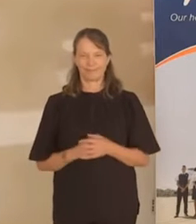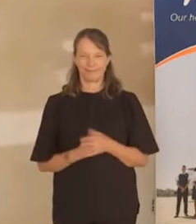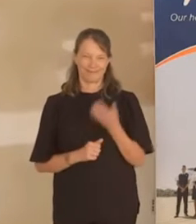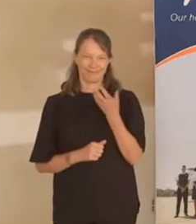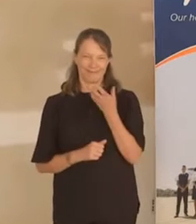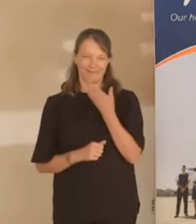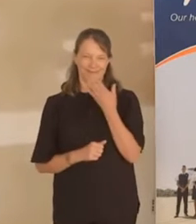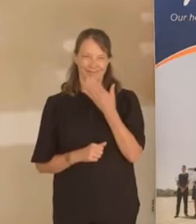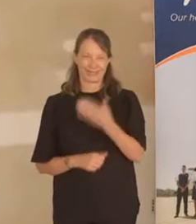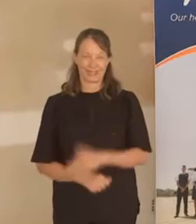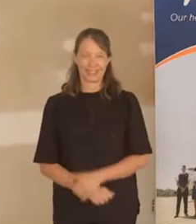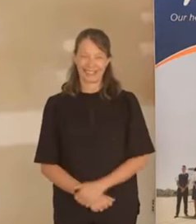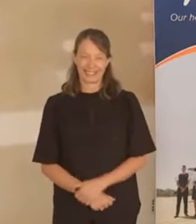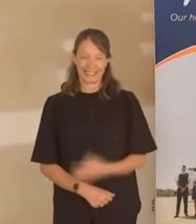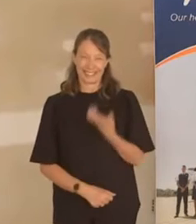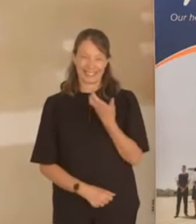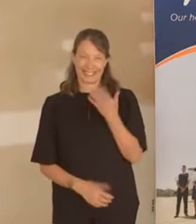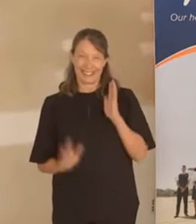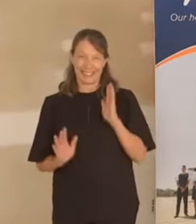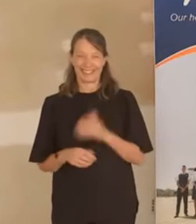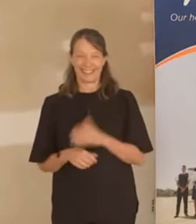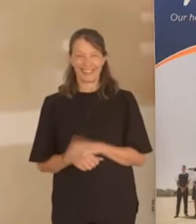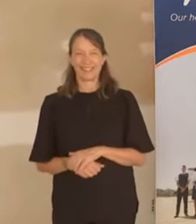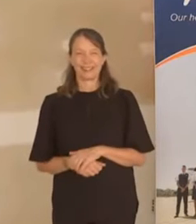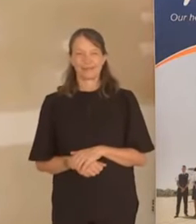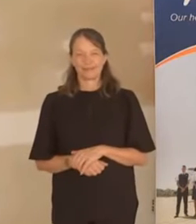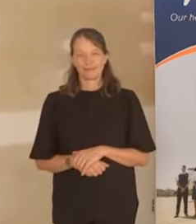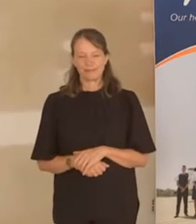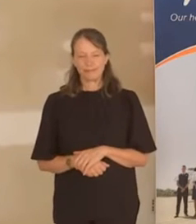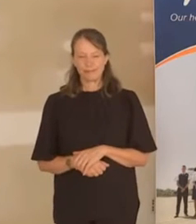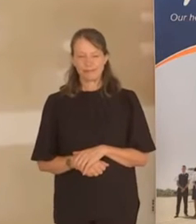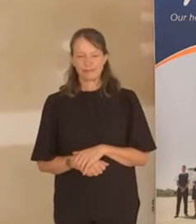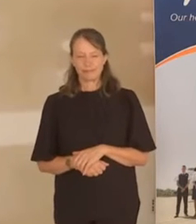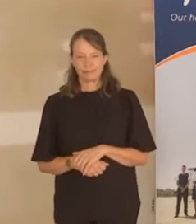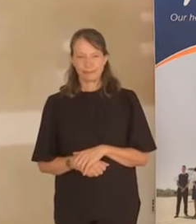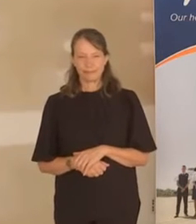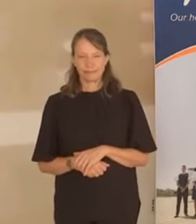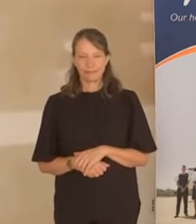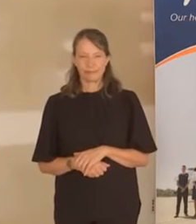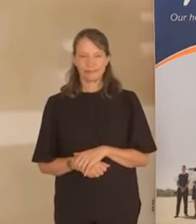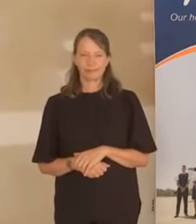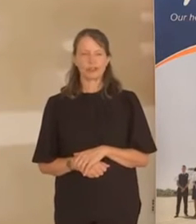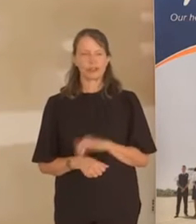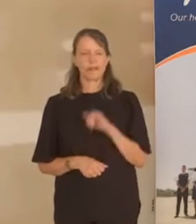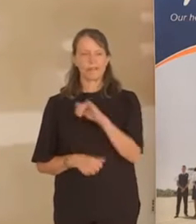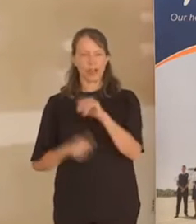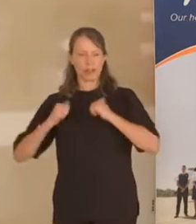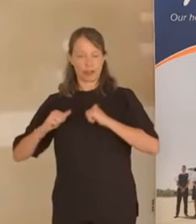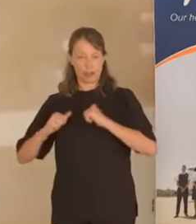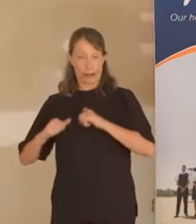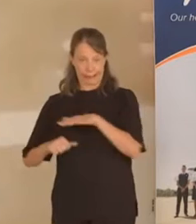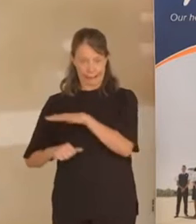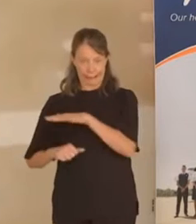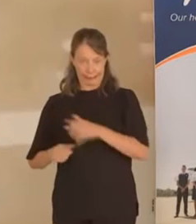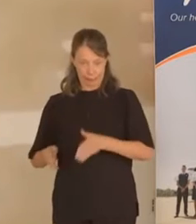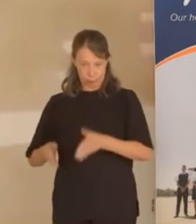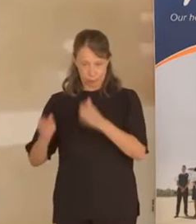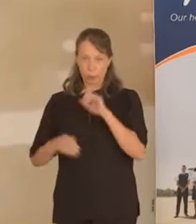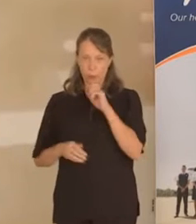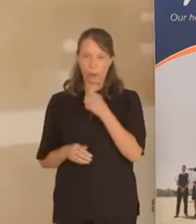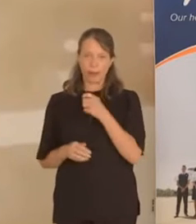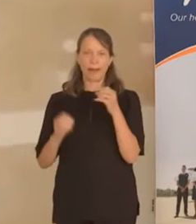Okay, thanks. Sorry about all that. As for the Flight Simulator Centre, we'll be installing a